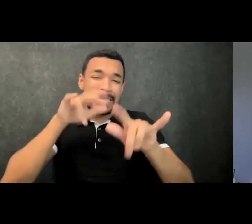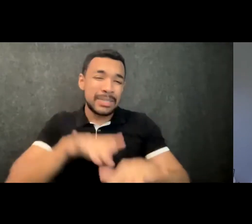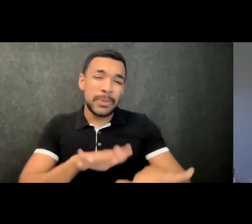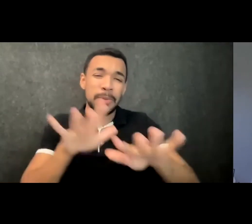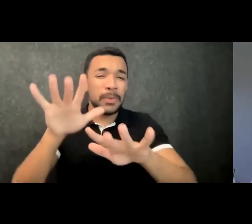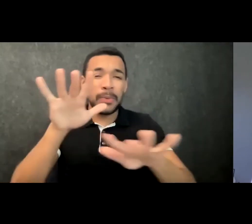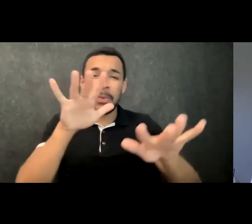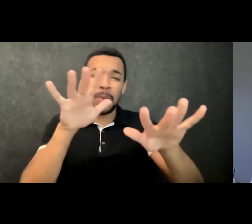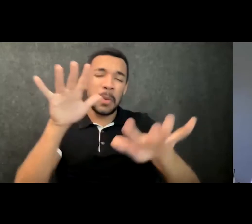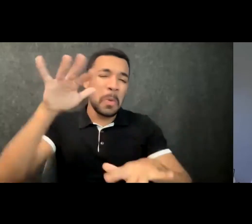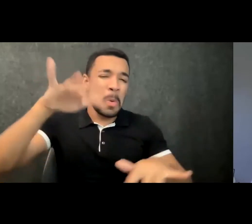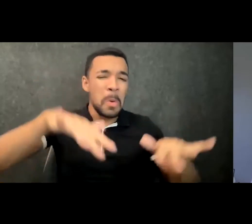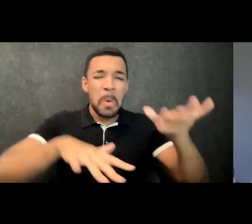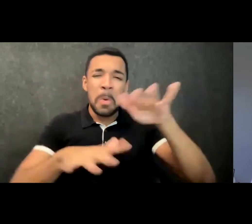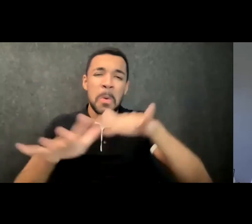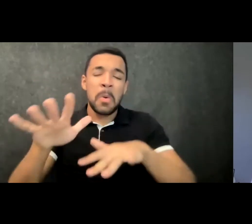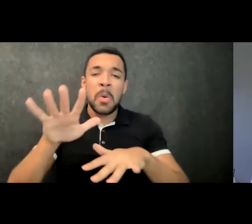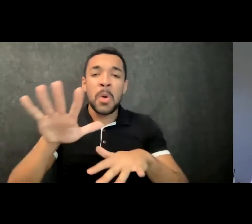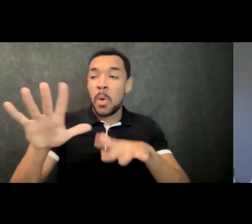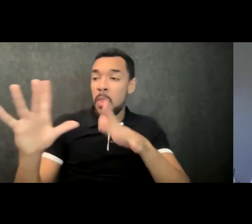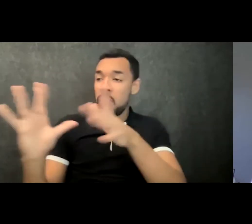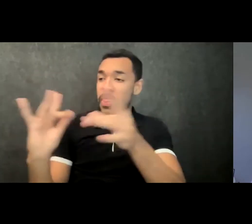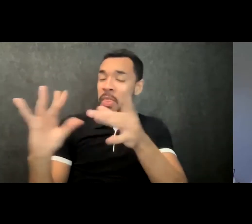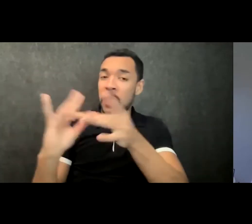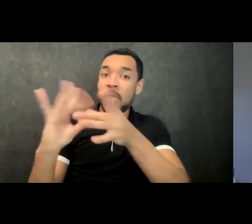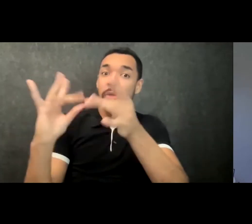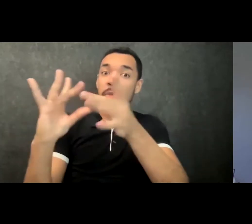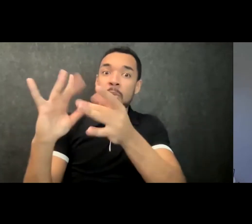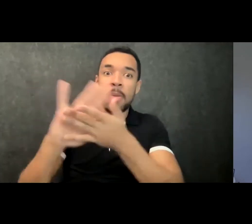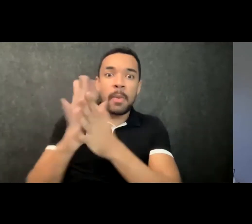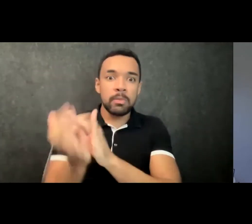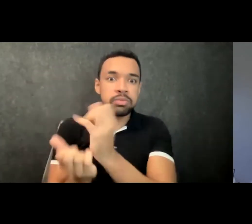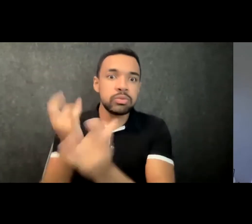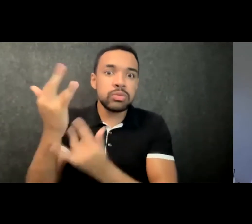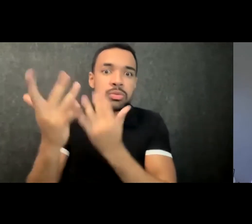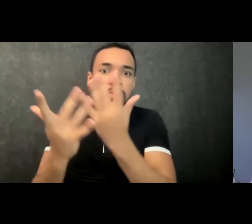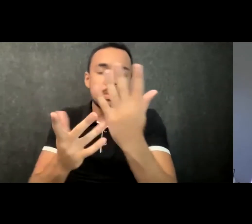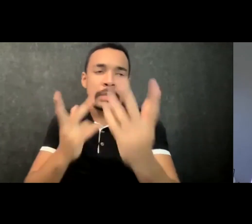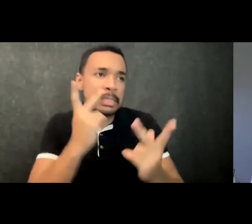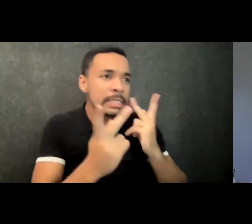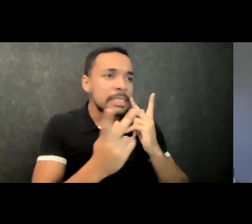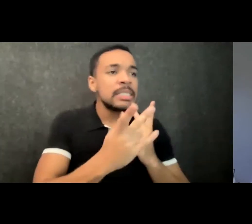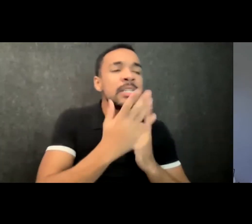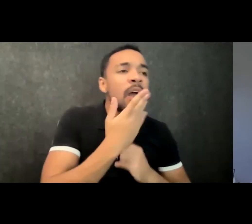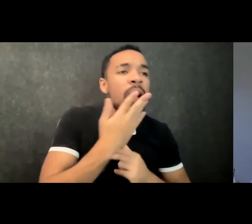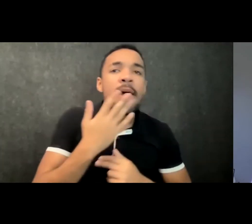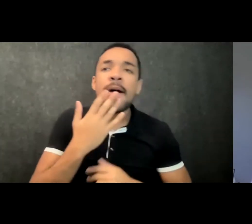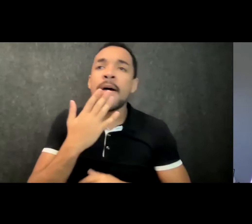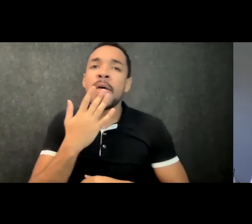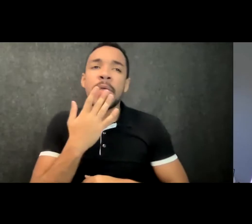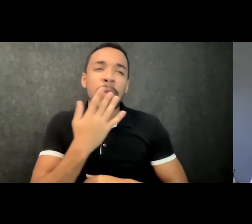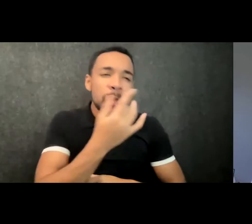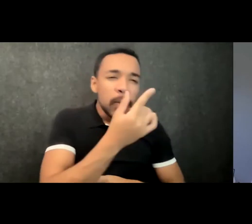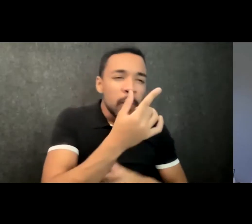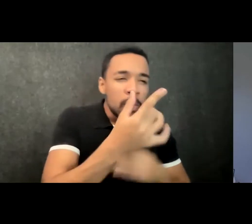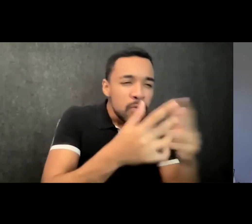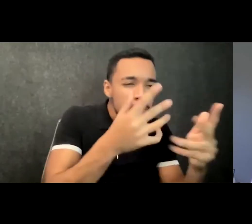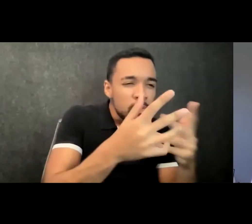the flame. Slowly I make out grays and blues. The sea, her